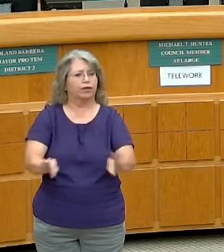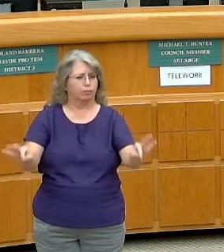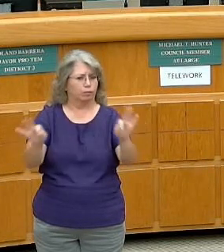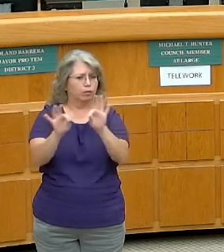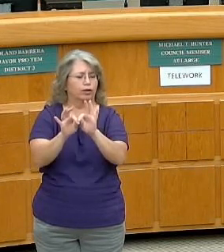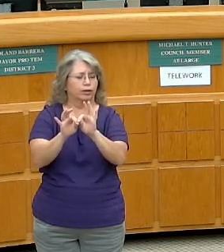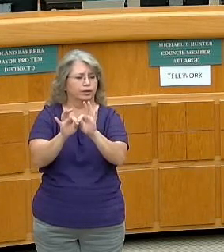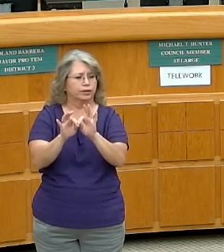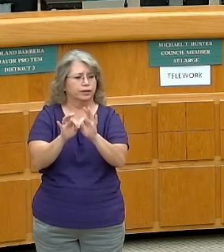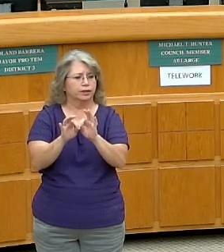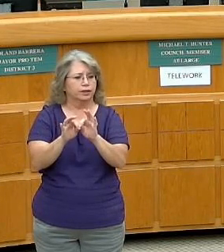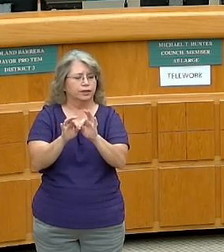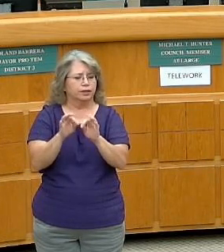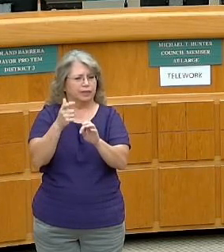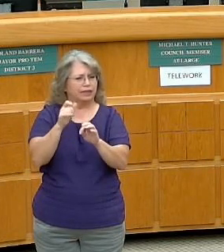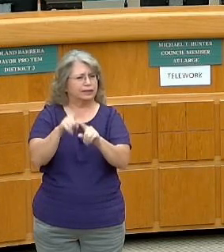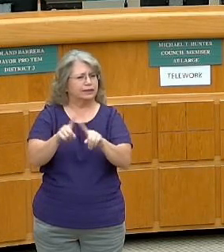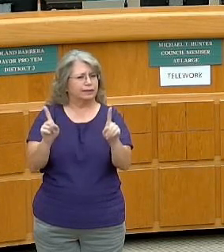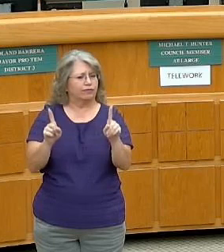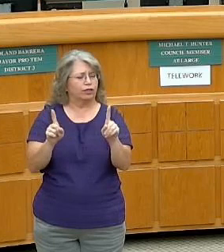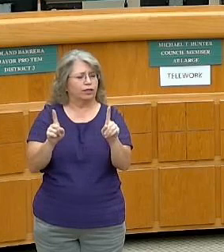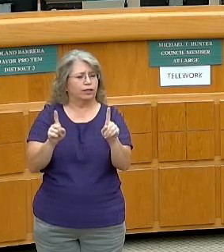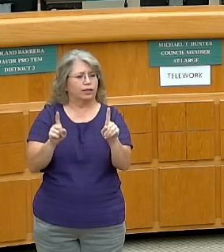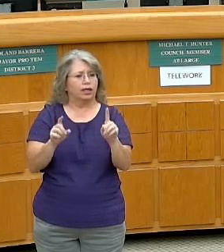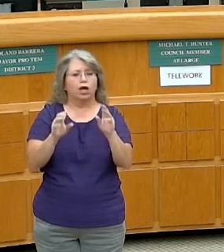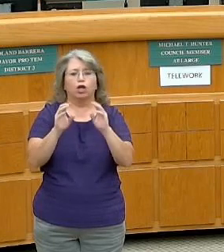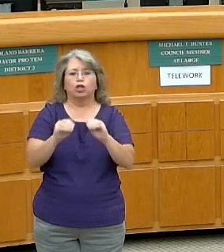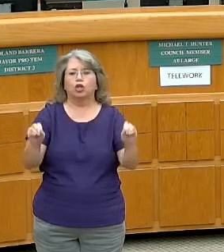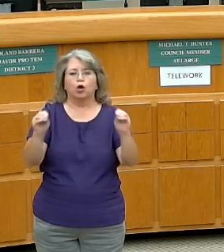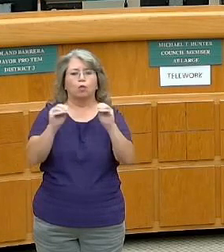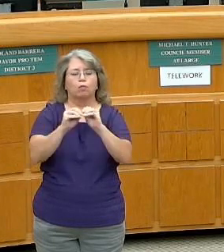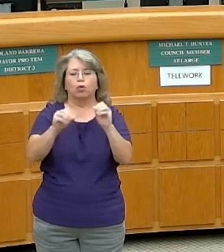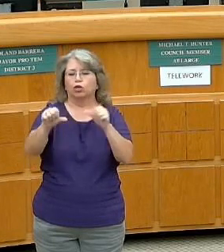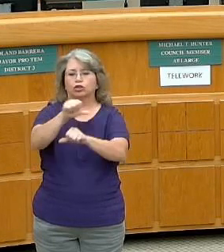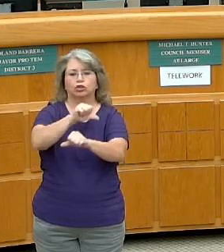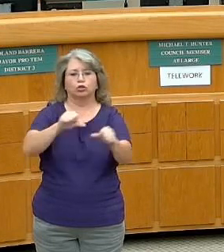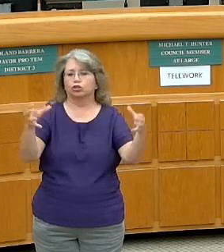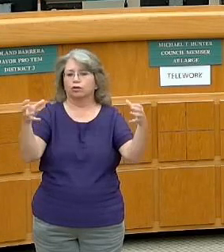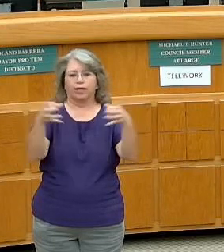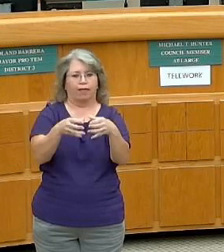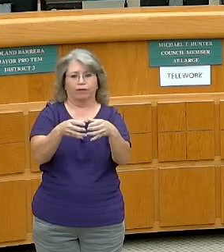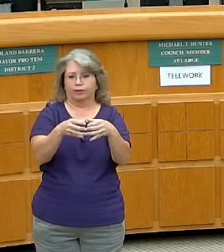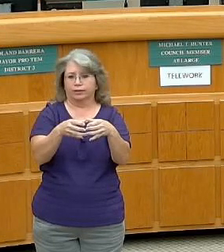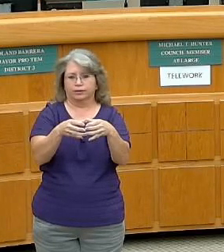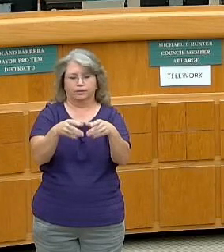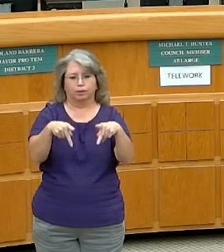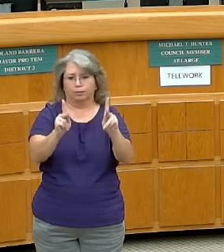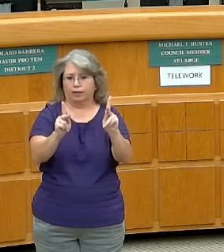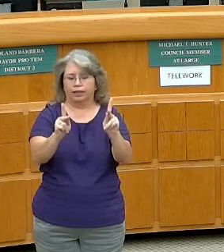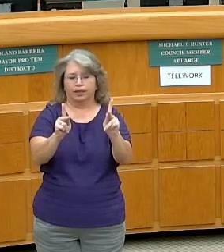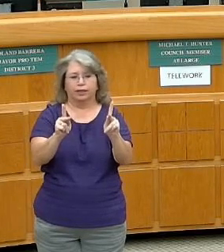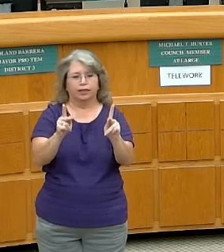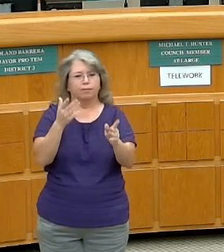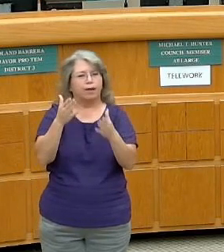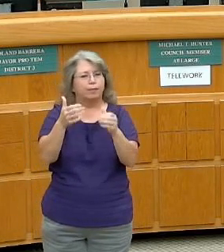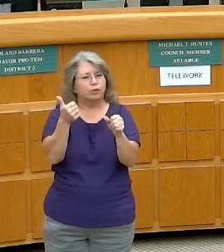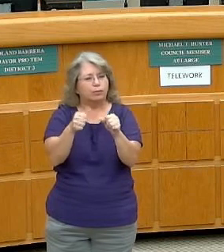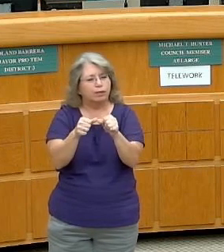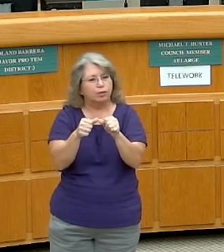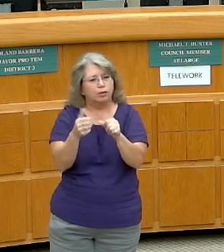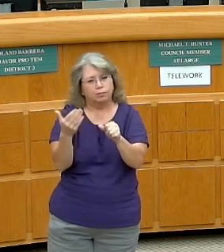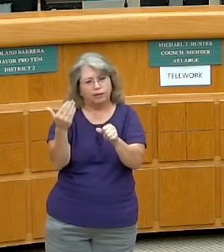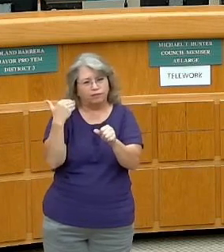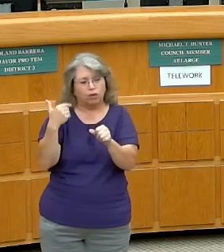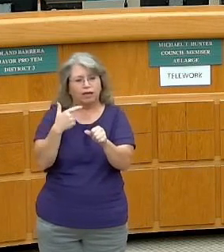different. And that is that there are no more social gatherings allowed. You'll recall that we talked about earlier where we could gather